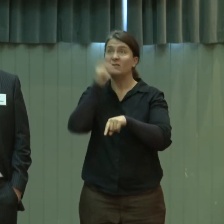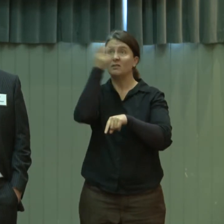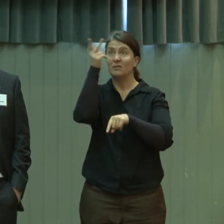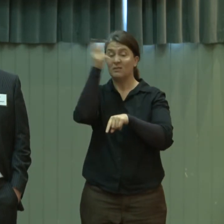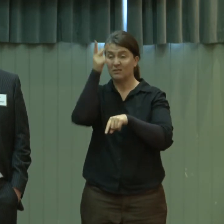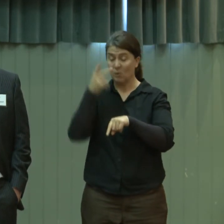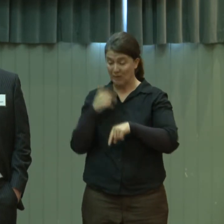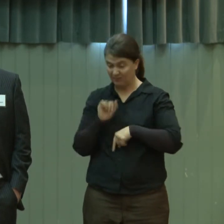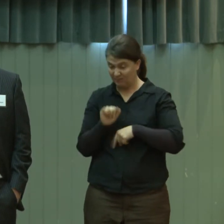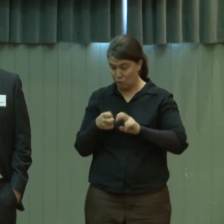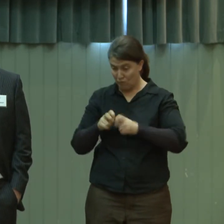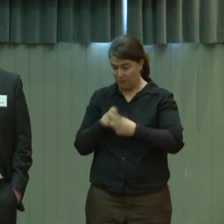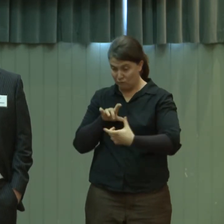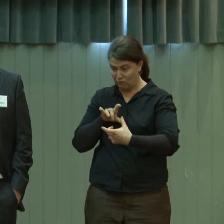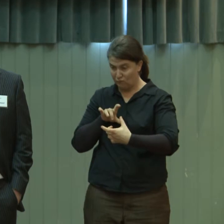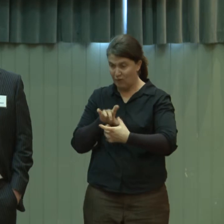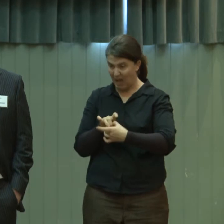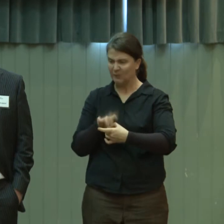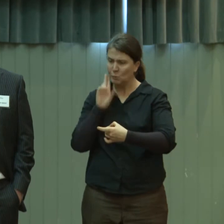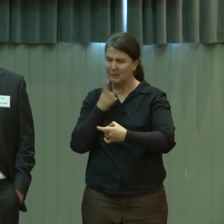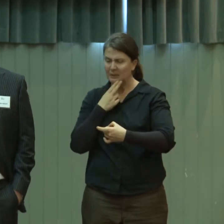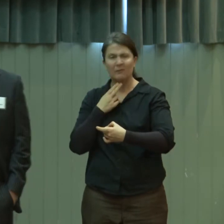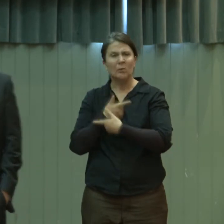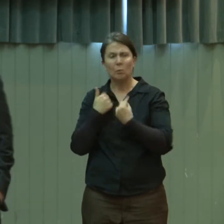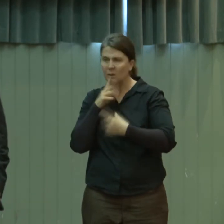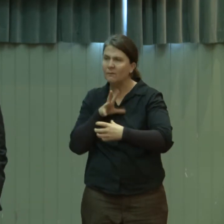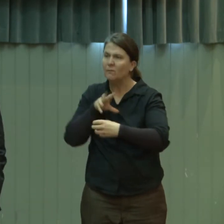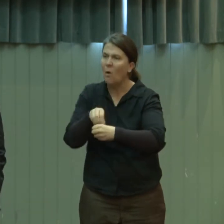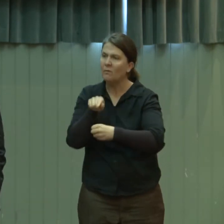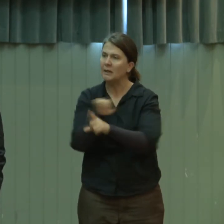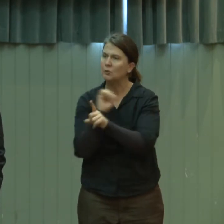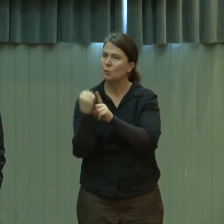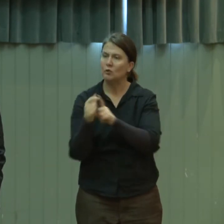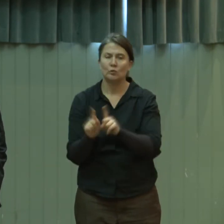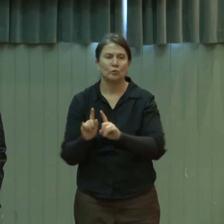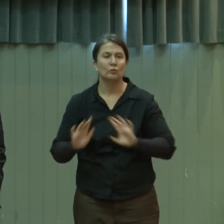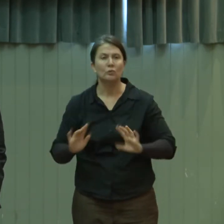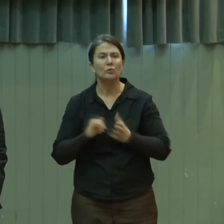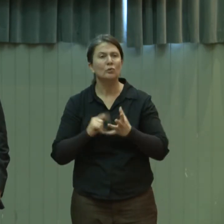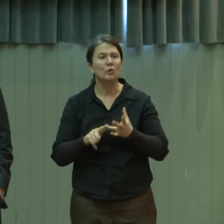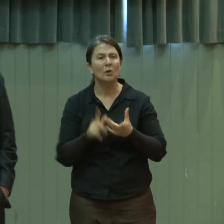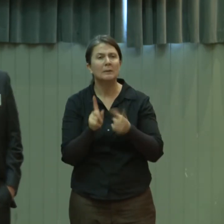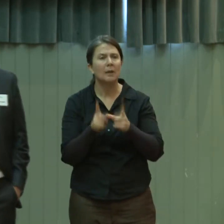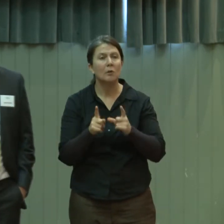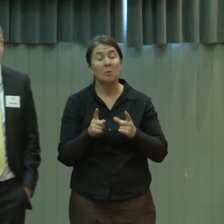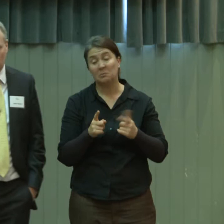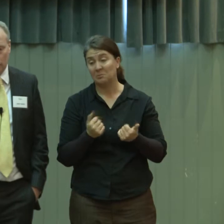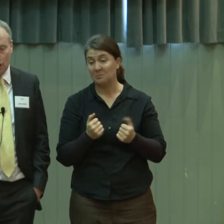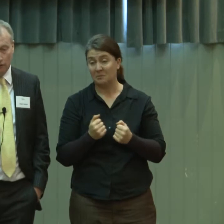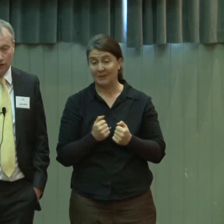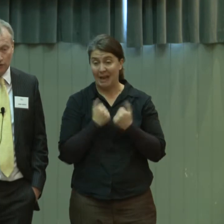child's problem is related significantly to the deaf kids, we will become involved there too. So we sometimes have some of